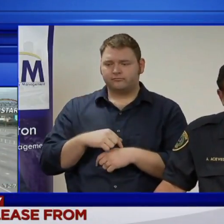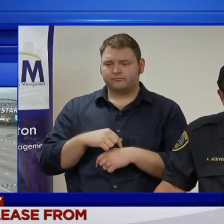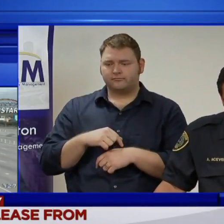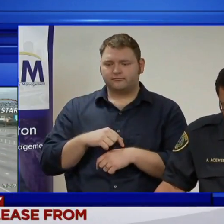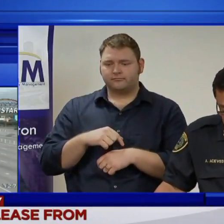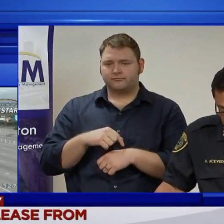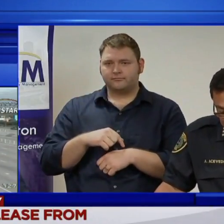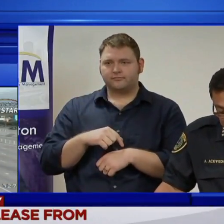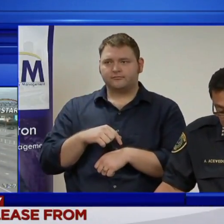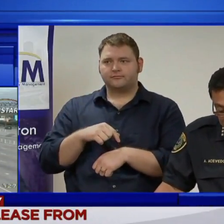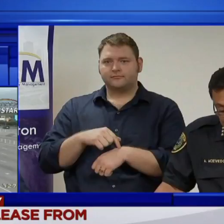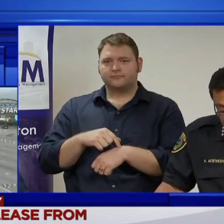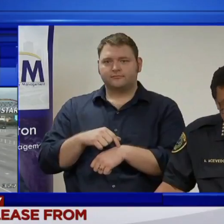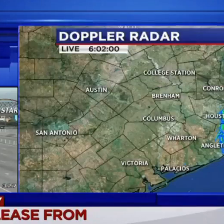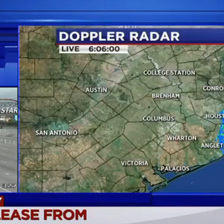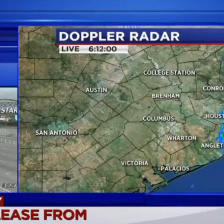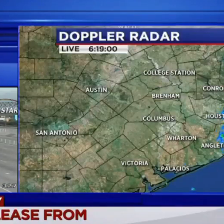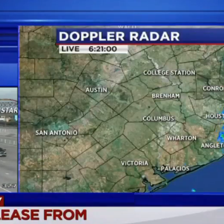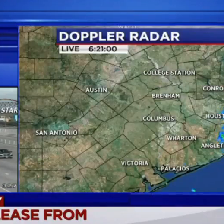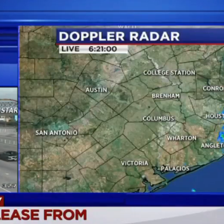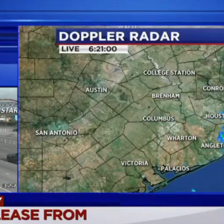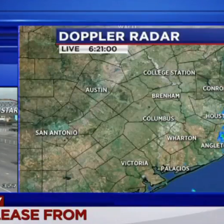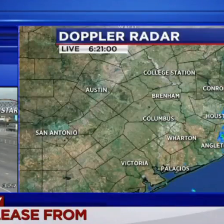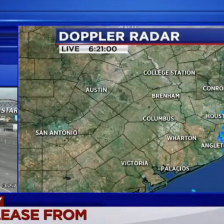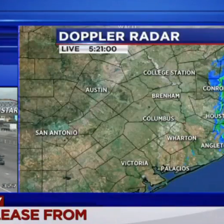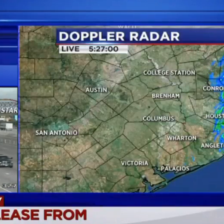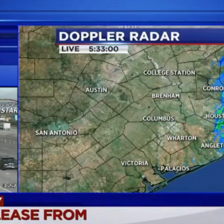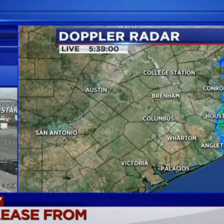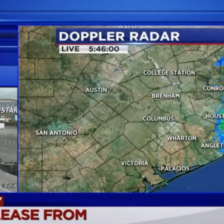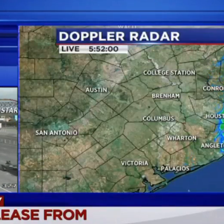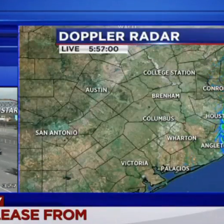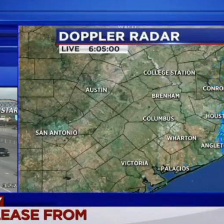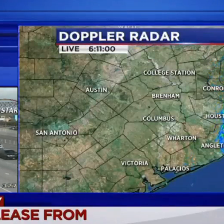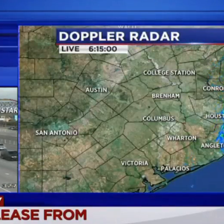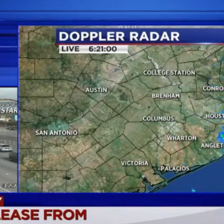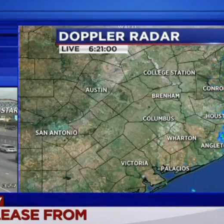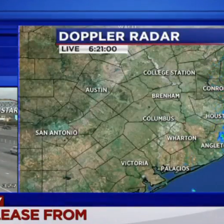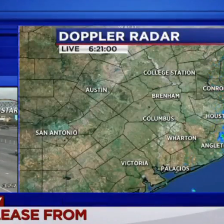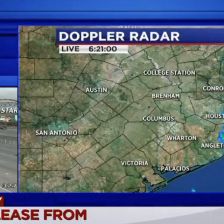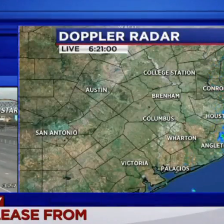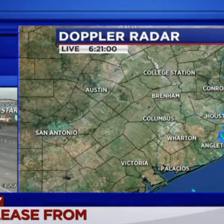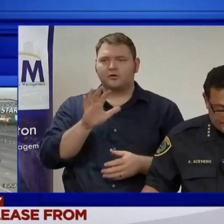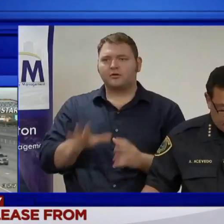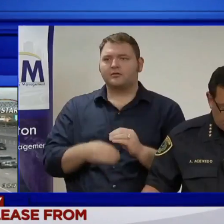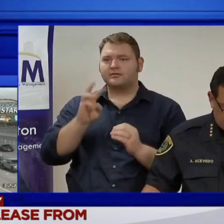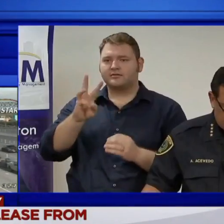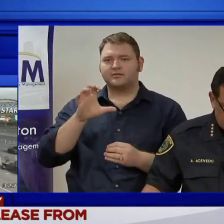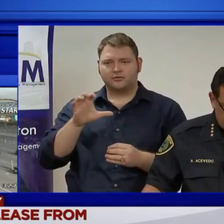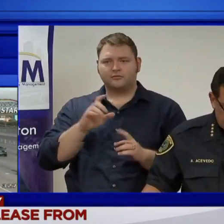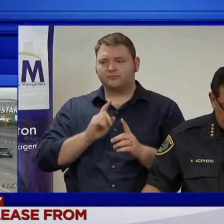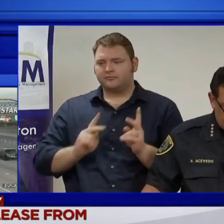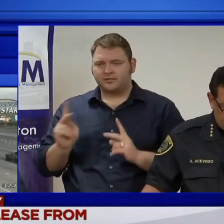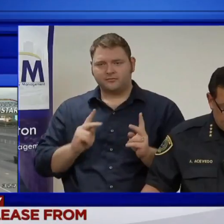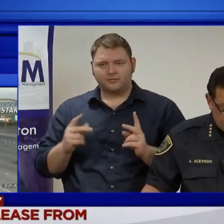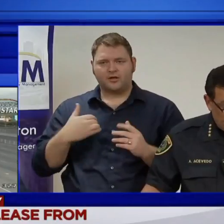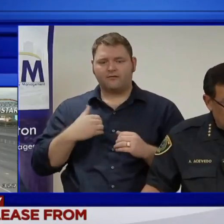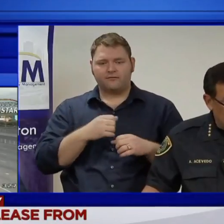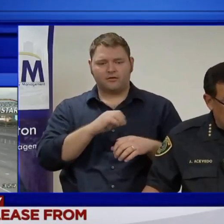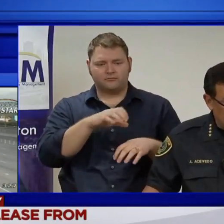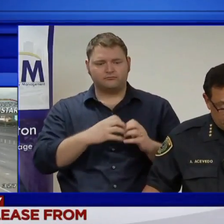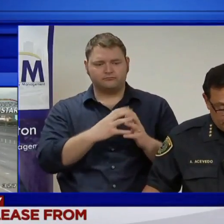Police Department has rescued an additional 600 individuals. We've created several multi-agency forward staging areas throughout the